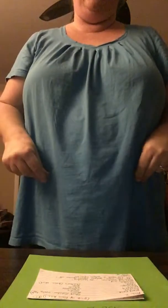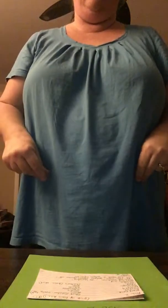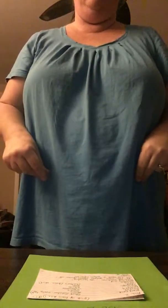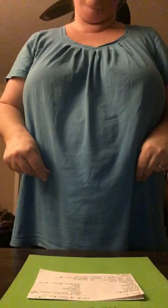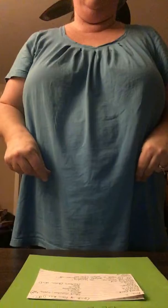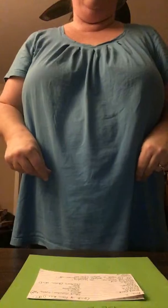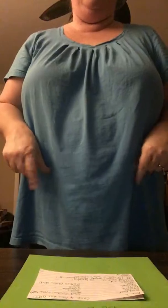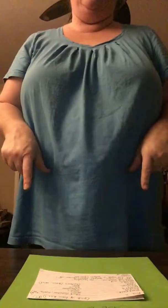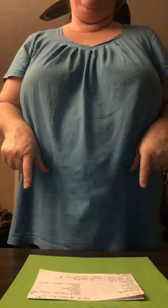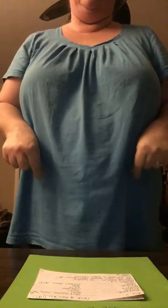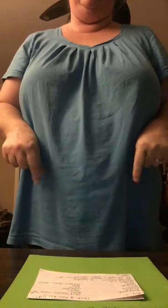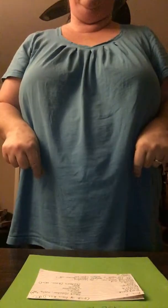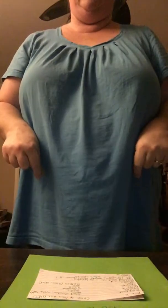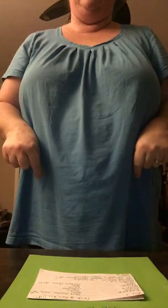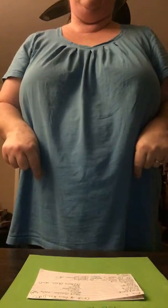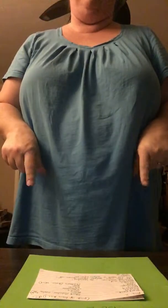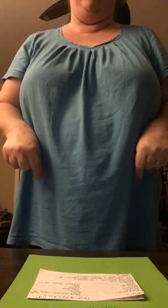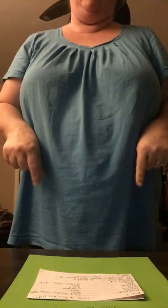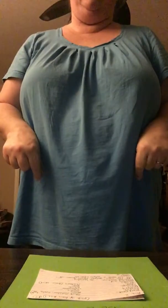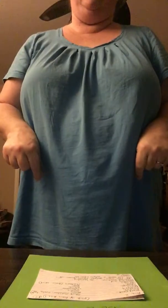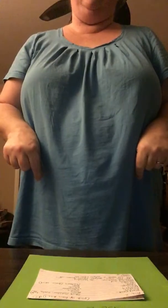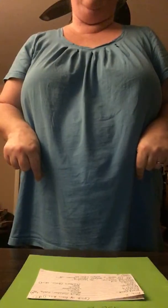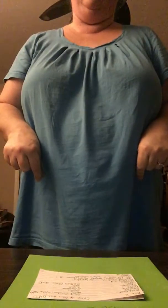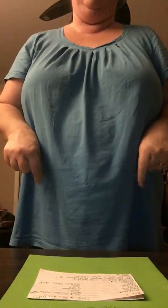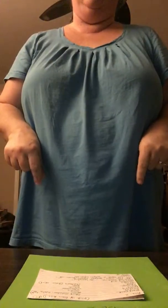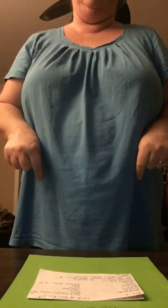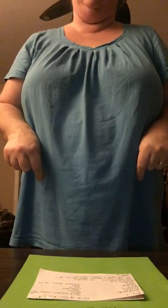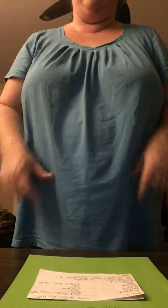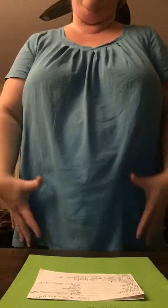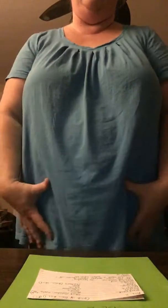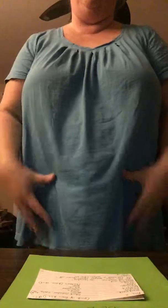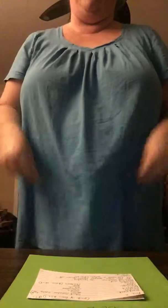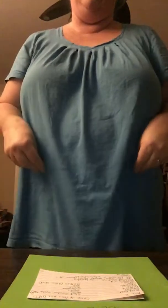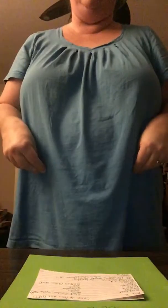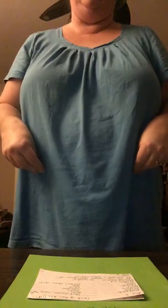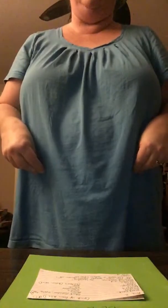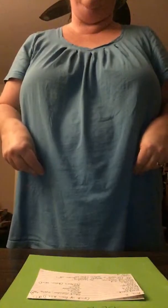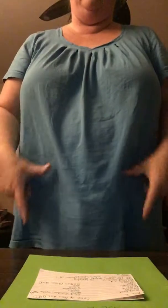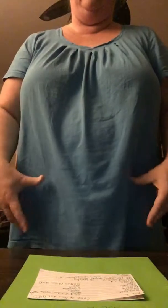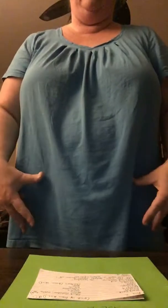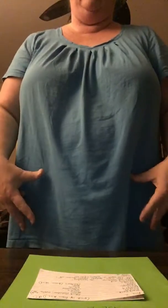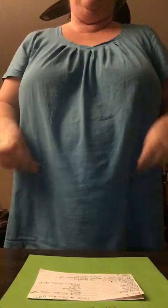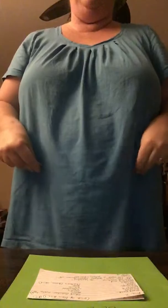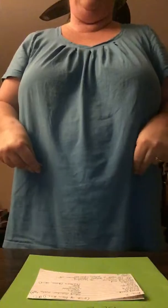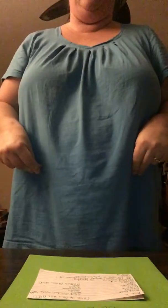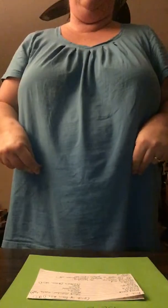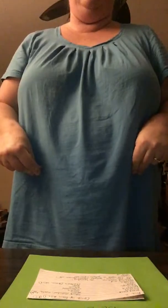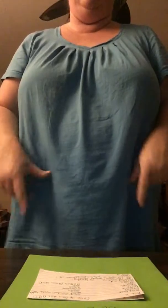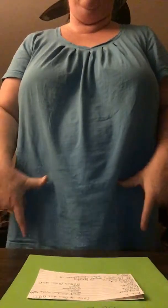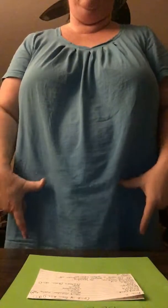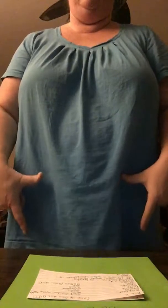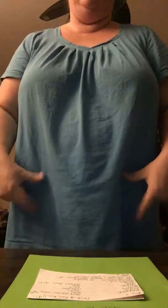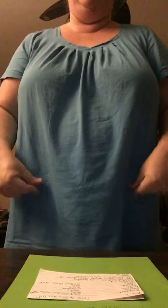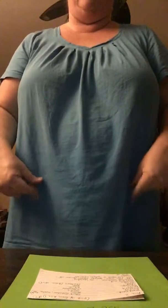underwear, versus diaper. Okay, so pants, underwear,